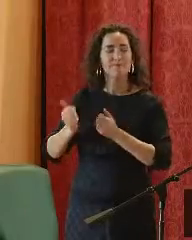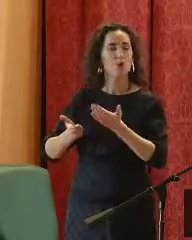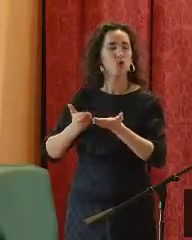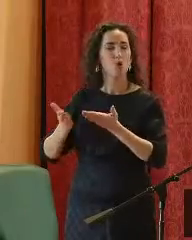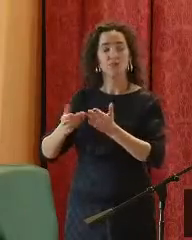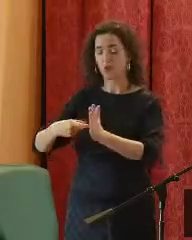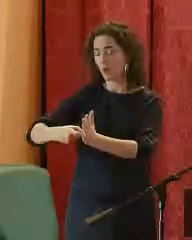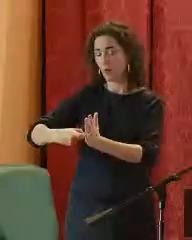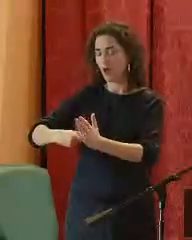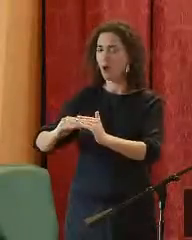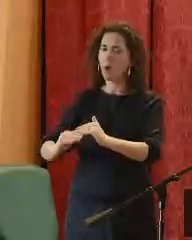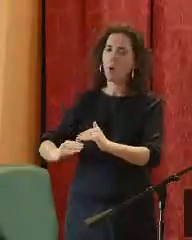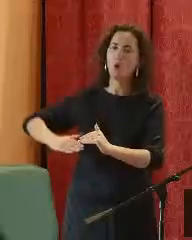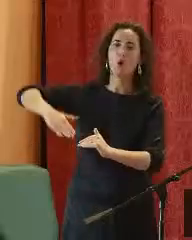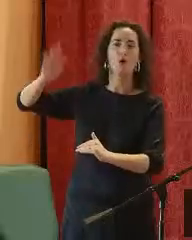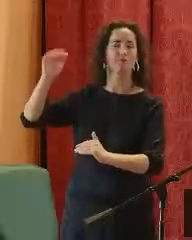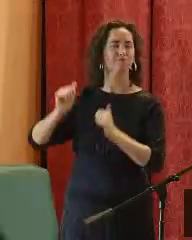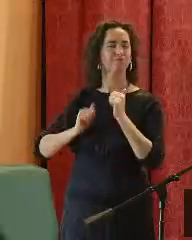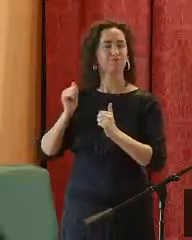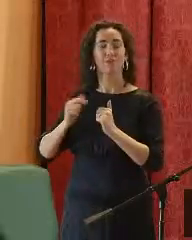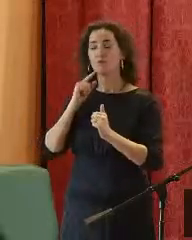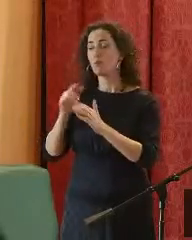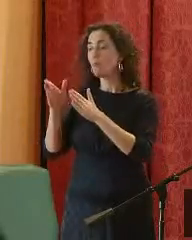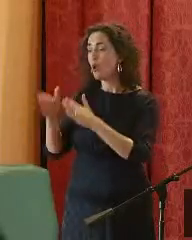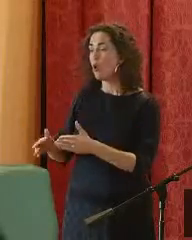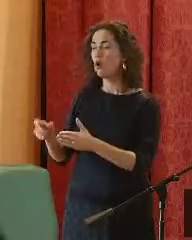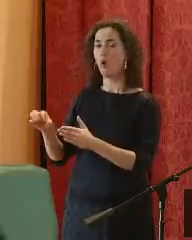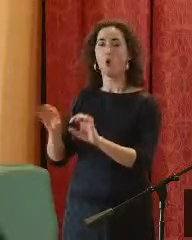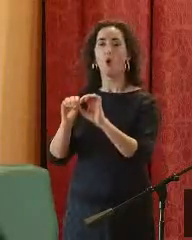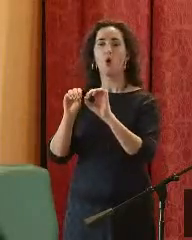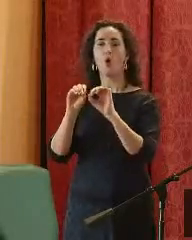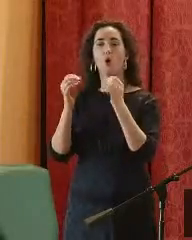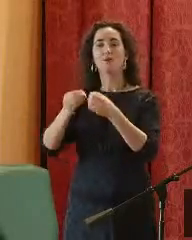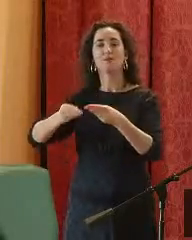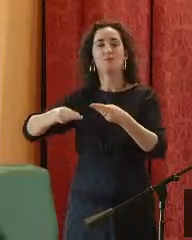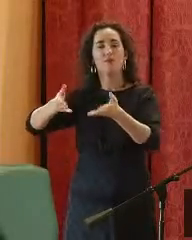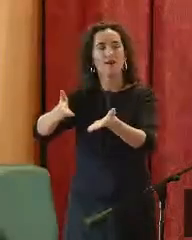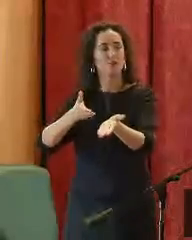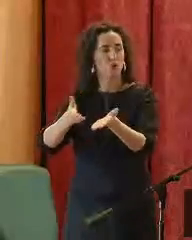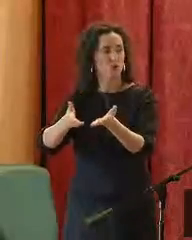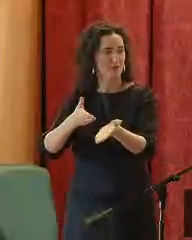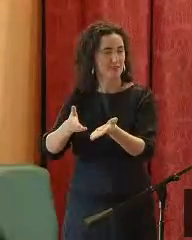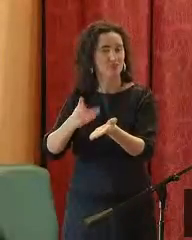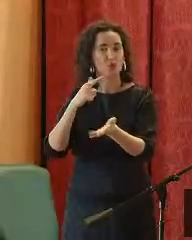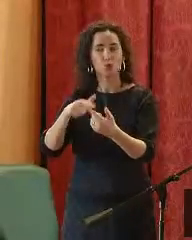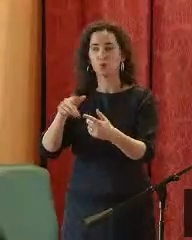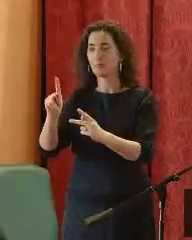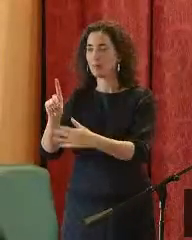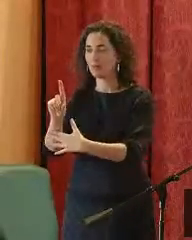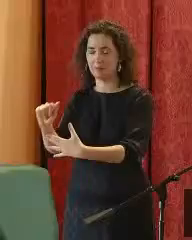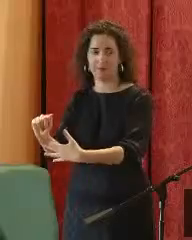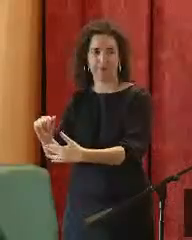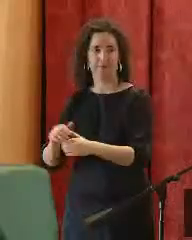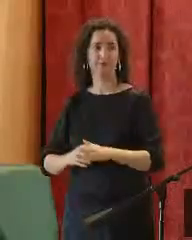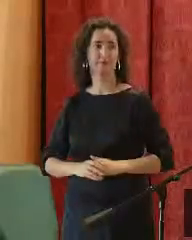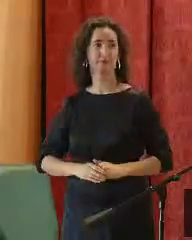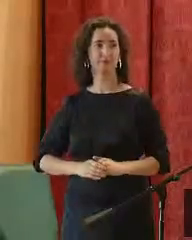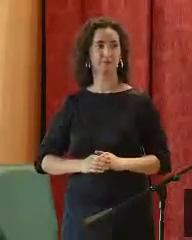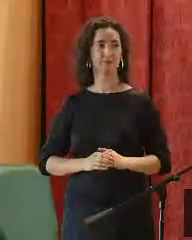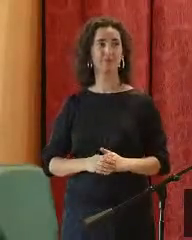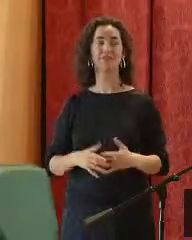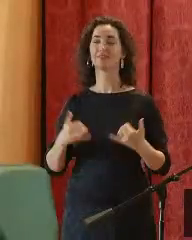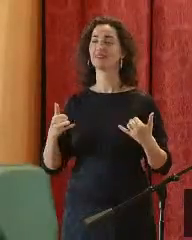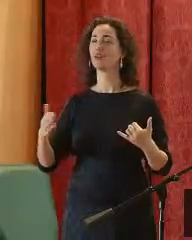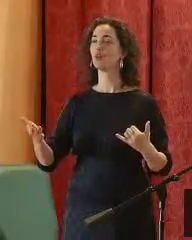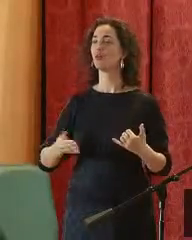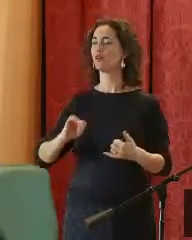of duty by an individual or organizational provider of services to people with disabilities. Now I would like to